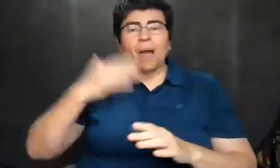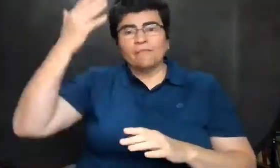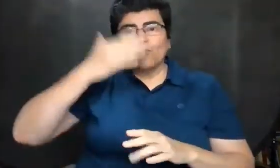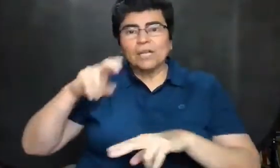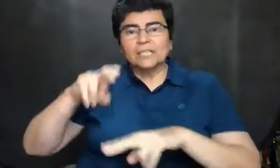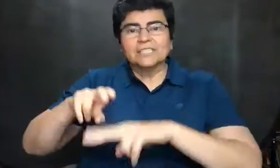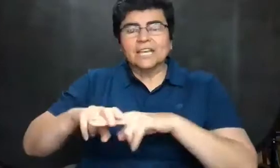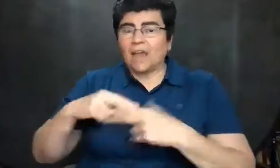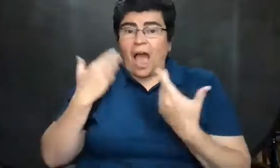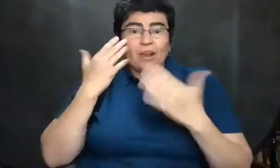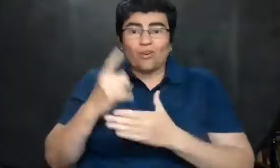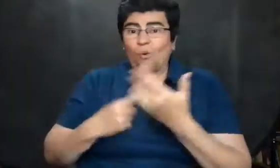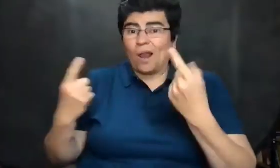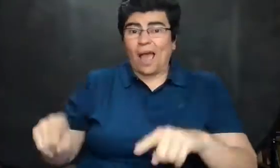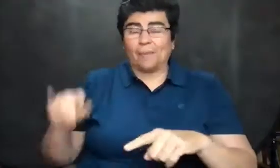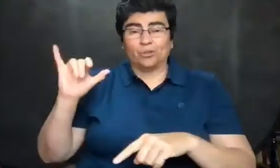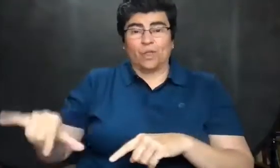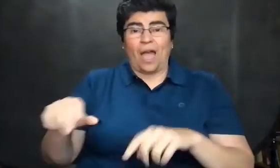happened to that. But you know, I had